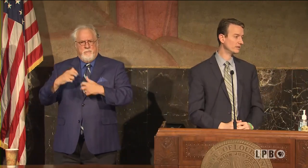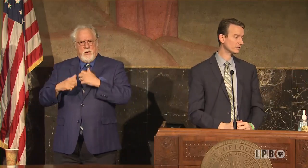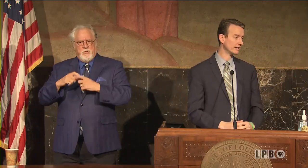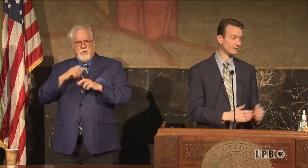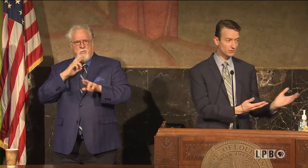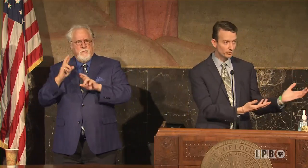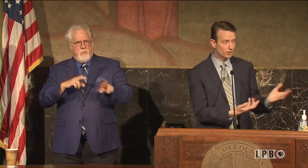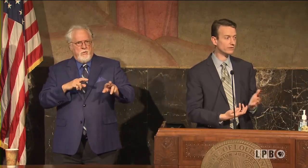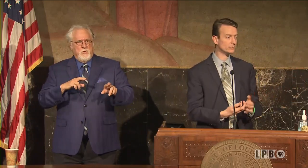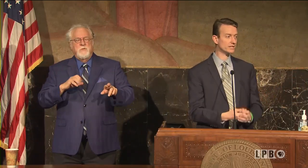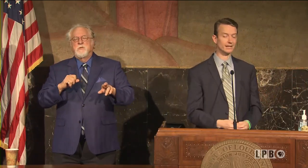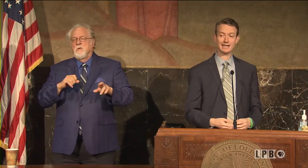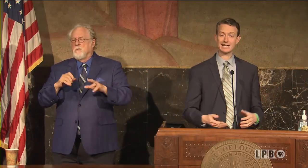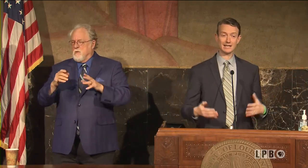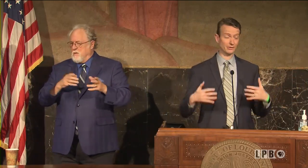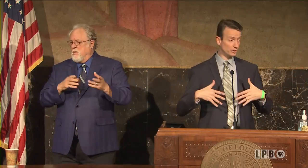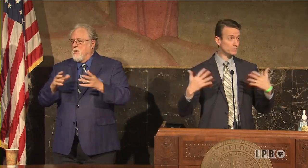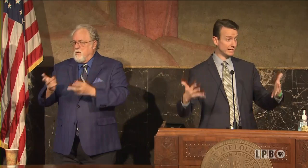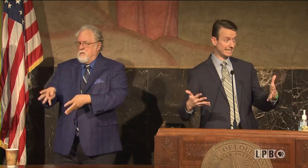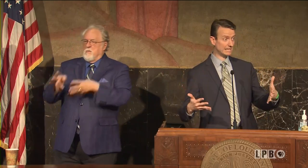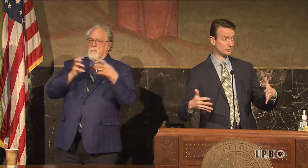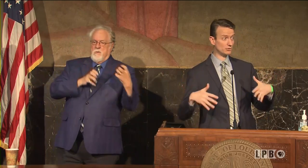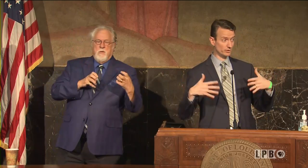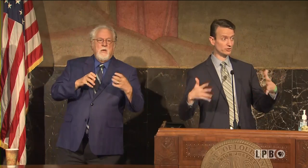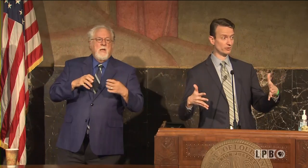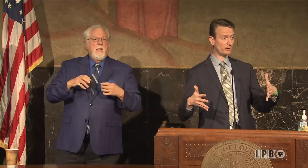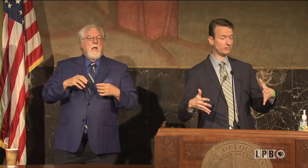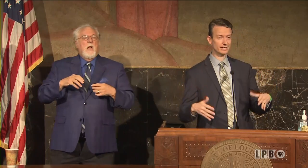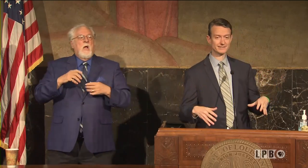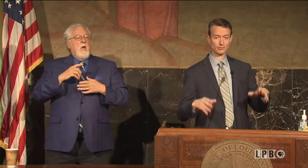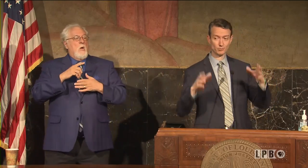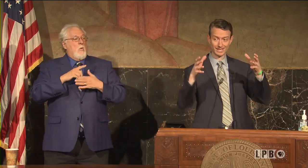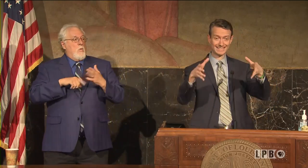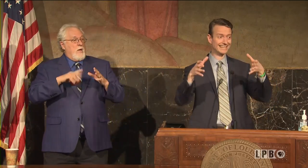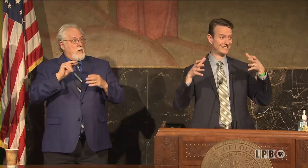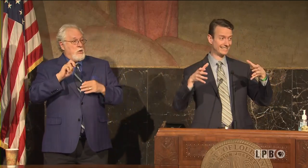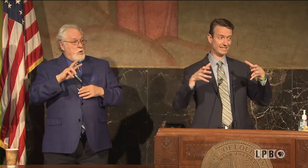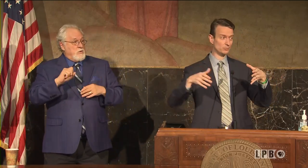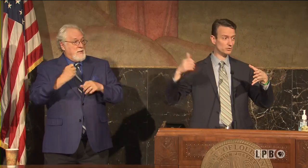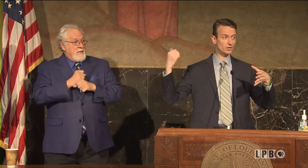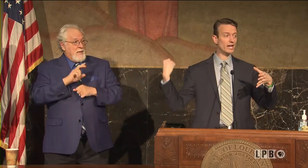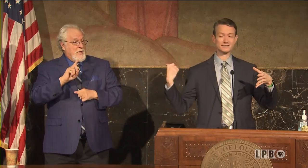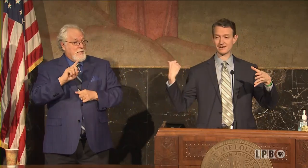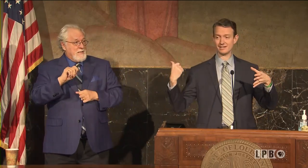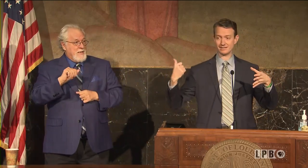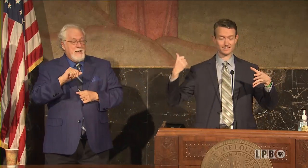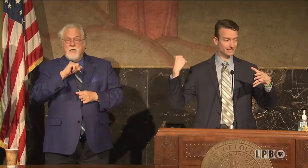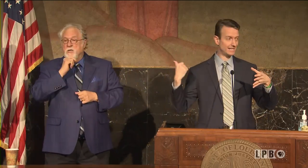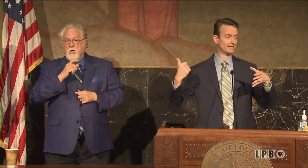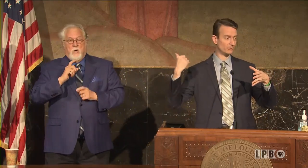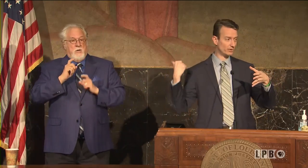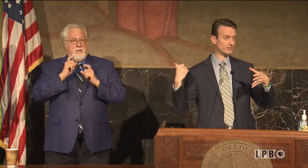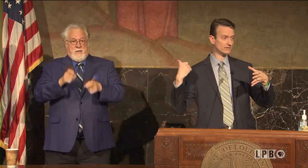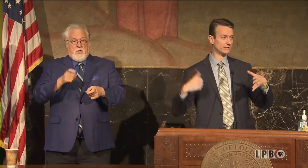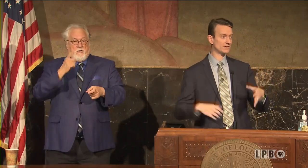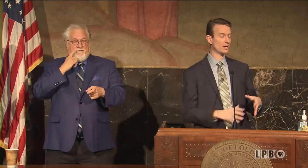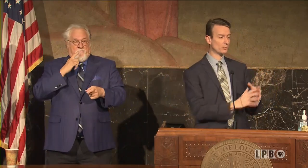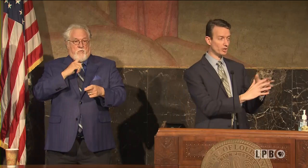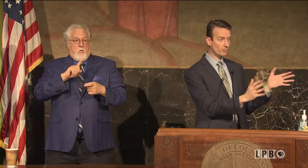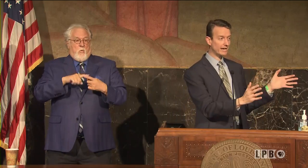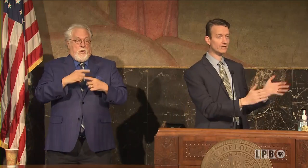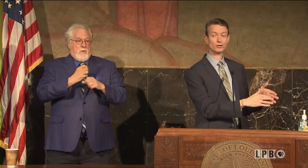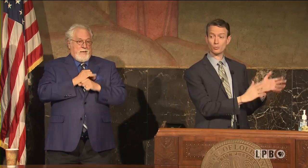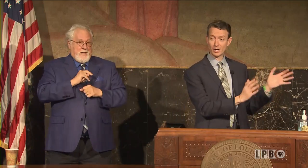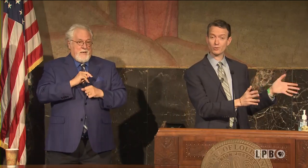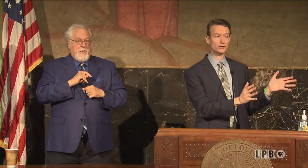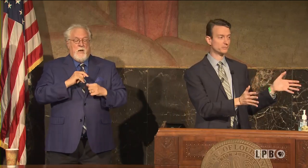reporting previously, and so we brought those in. The news that I can give to you and reassure the public is that when we get that data in, we do not assign it to the date that it reaches us. We